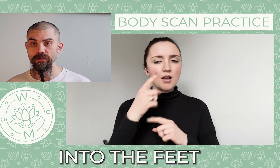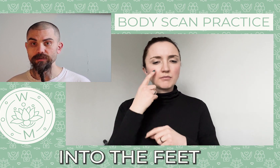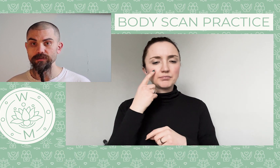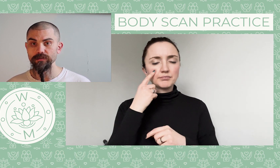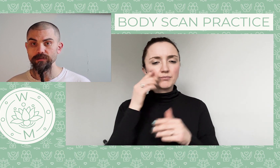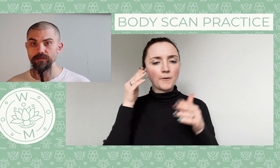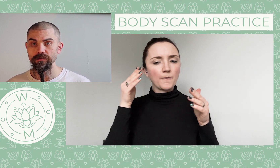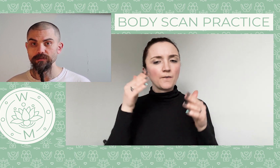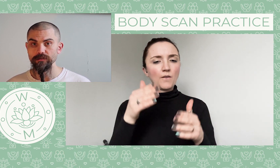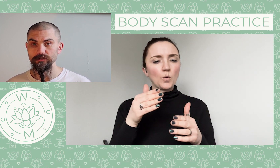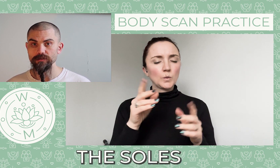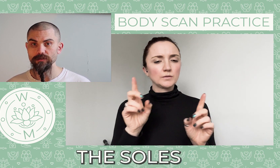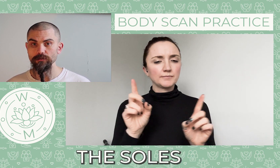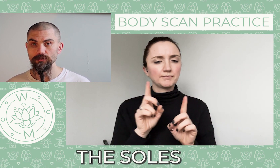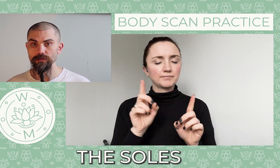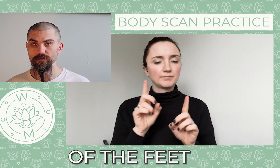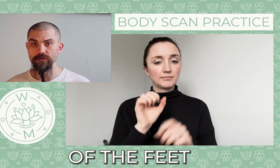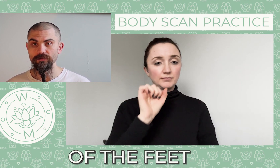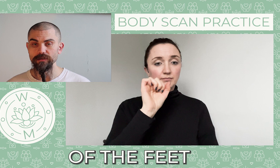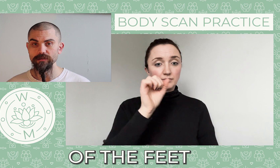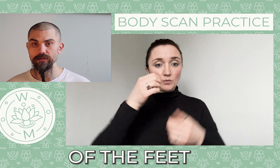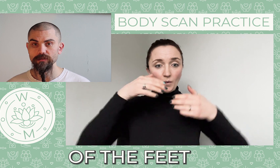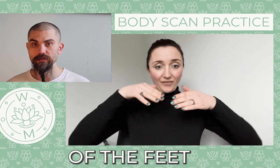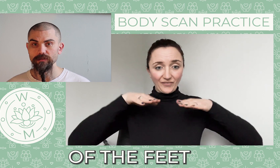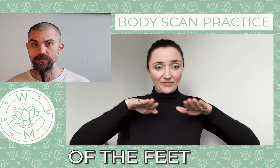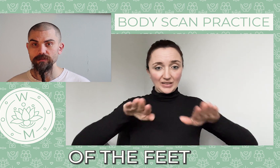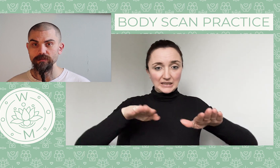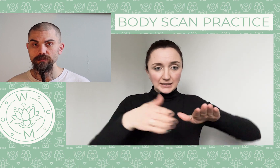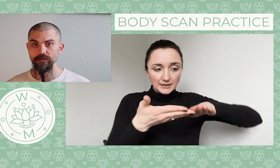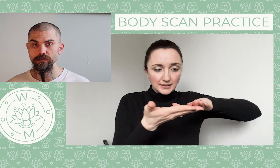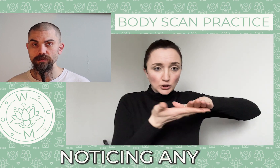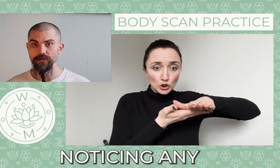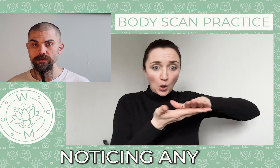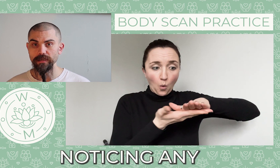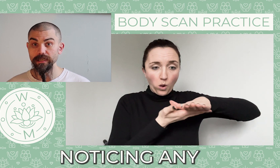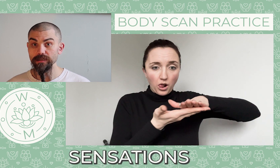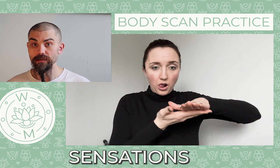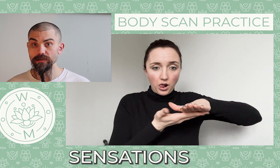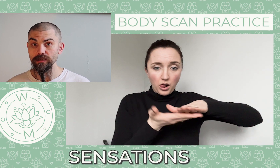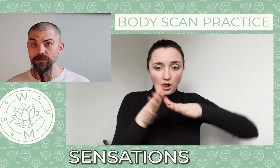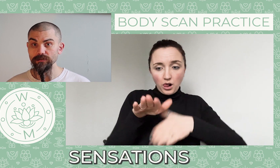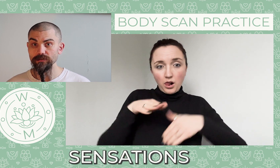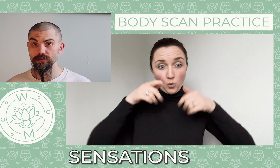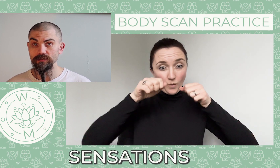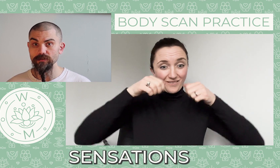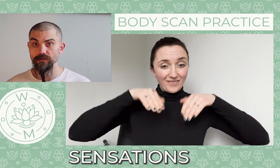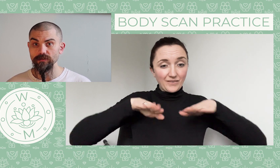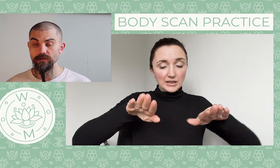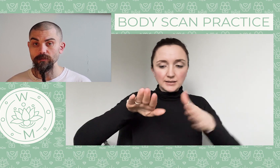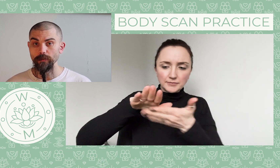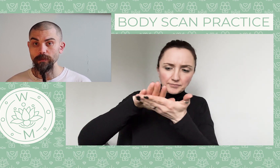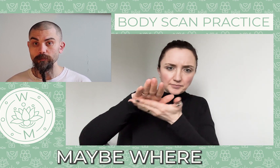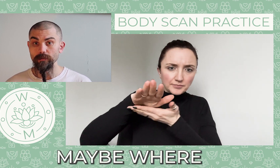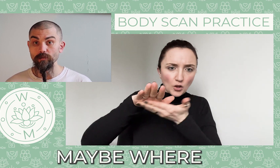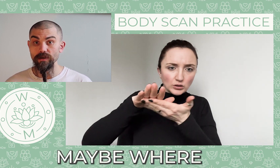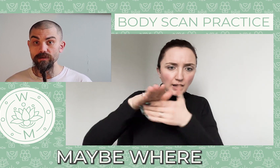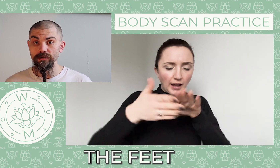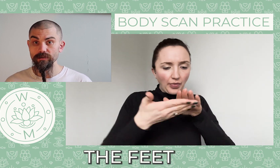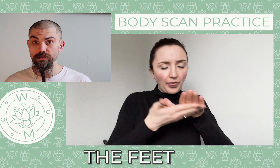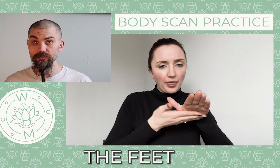feet, soles of the feet, noticing any sensations, maybe where the